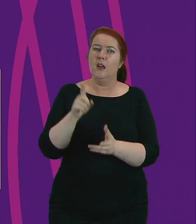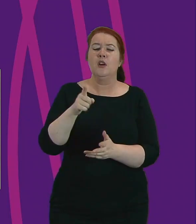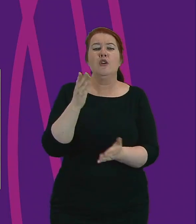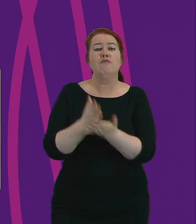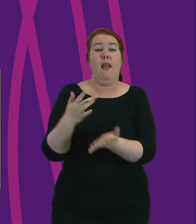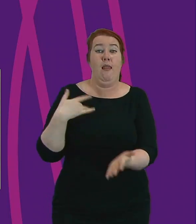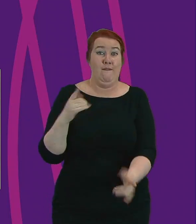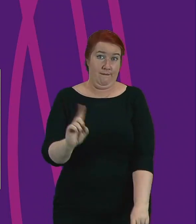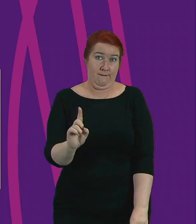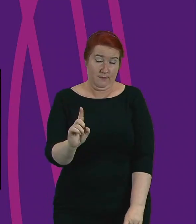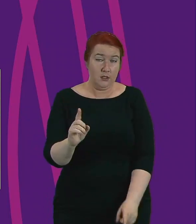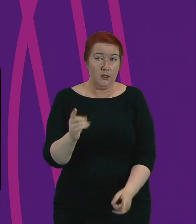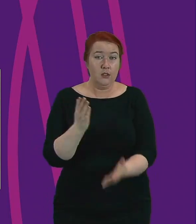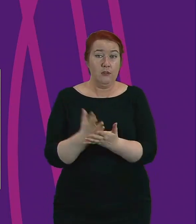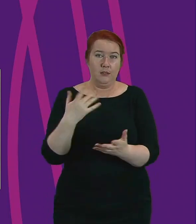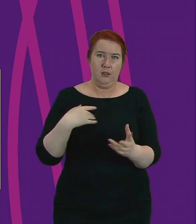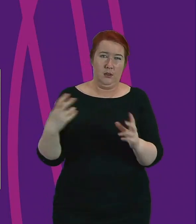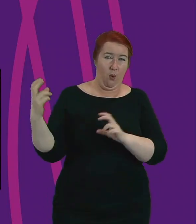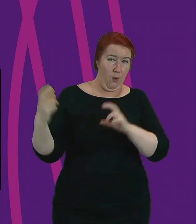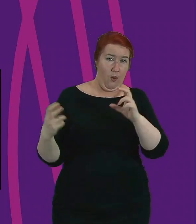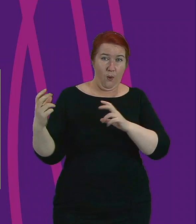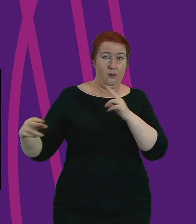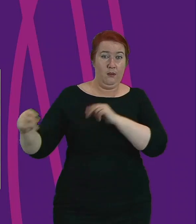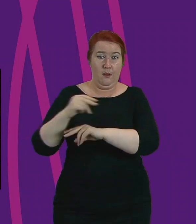The reality is this.